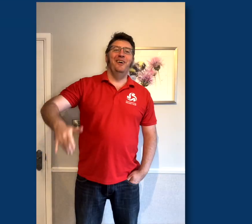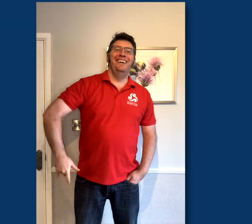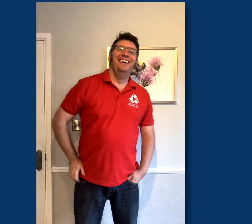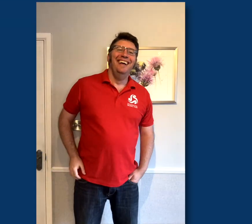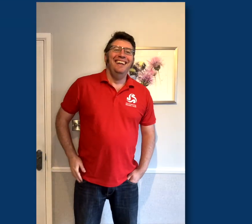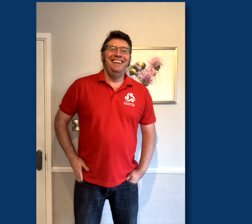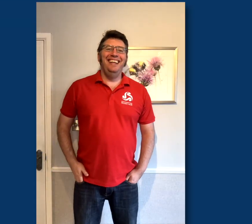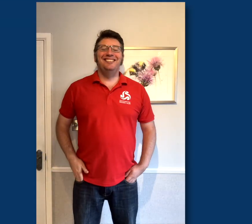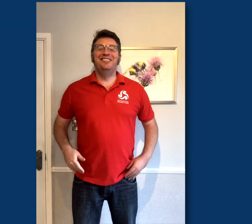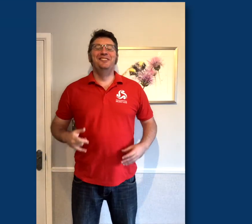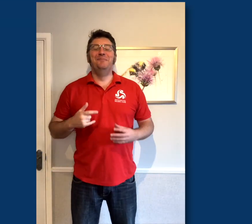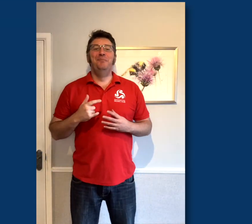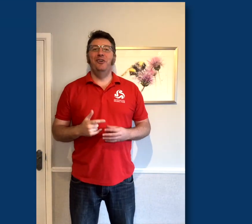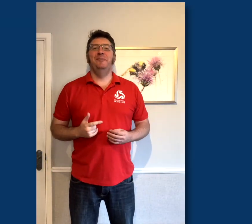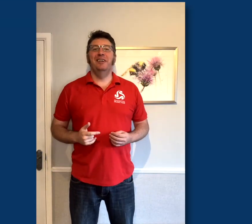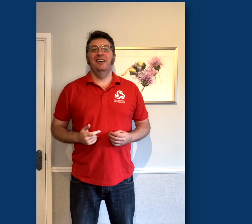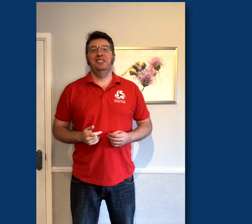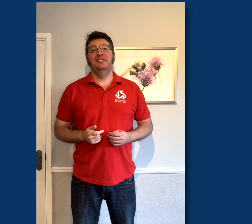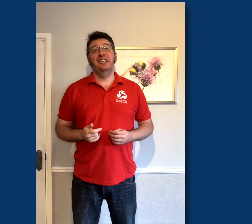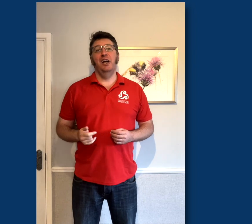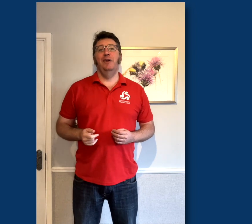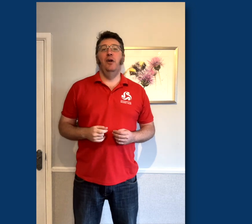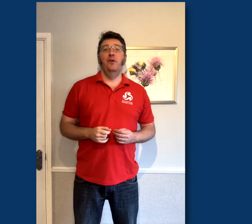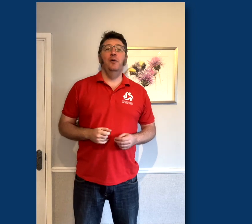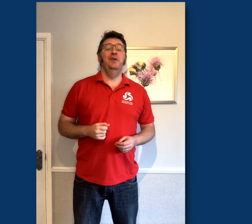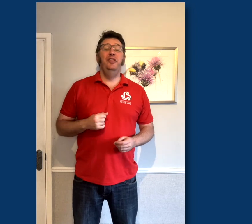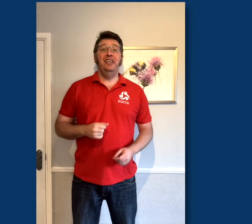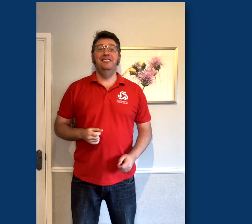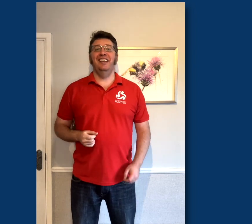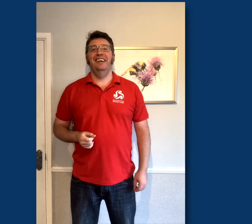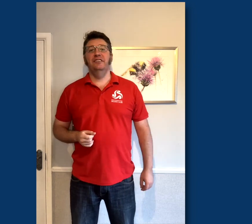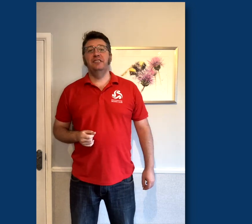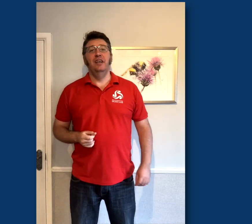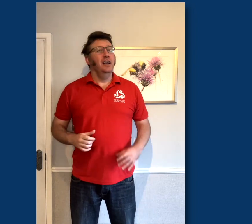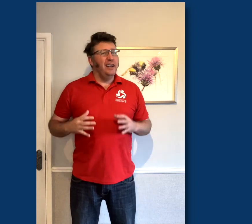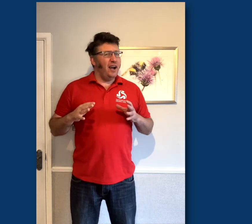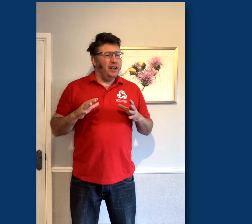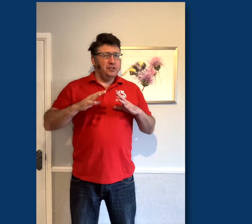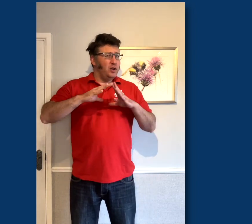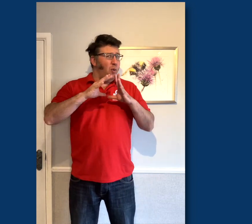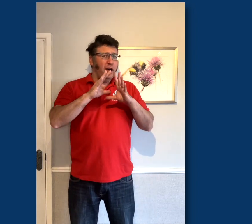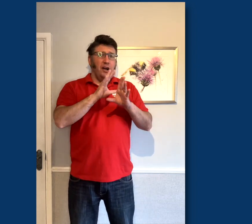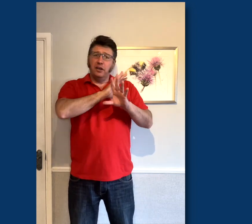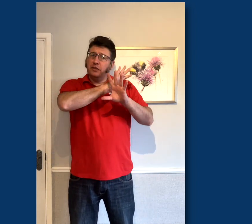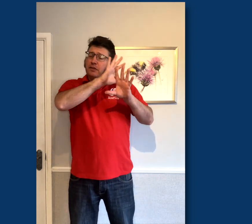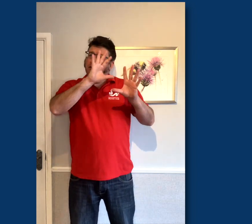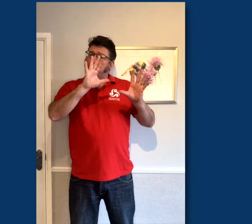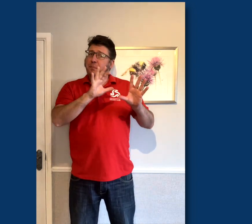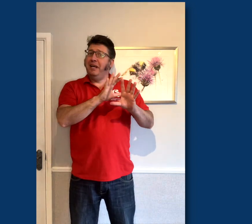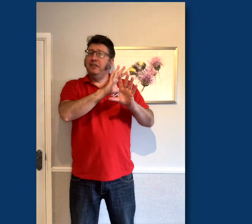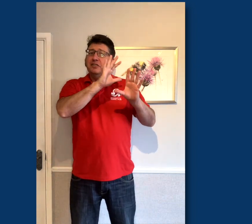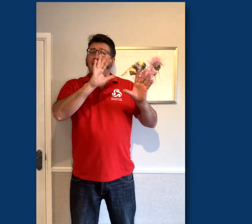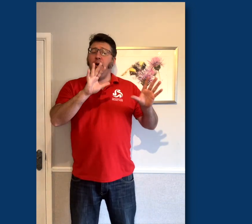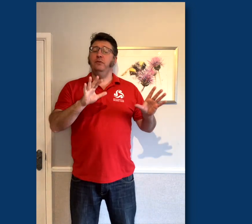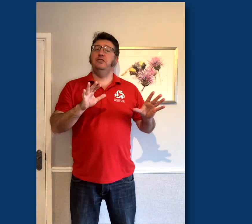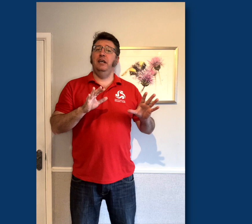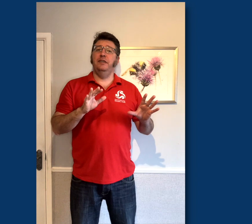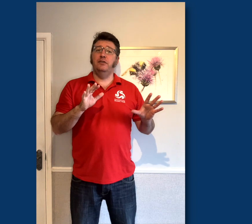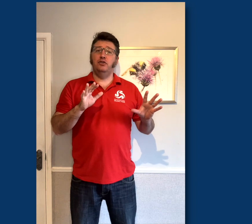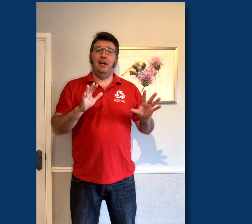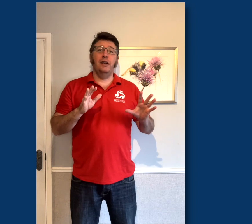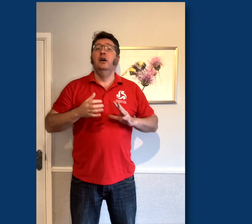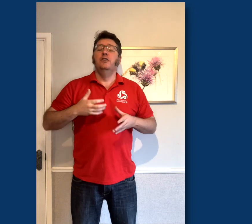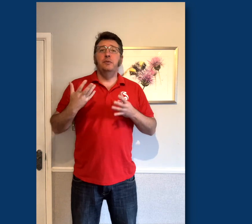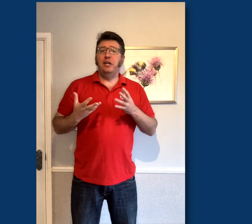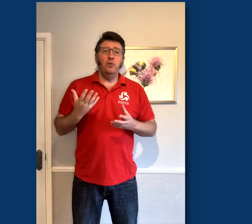Hi everyone, let's do some body percussion to go along with These Days. Now it's quite a spaced out